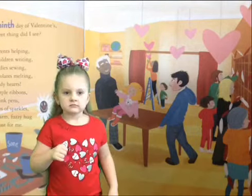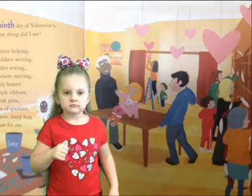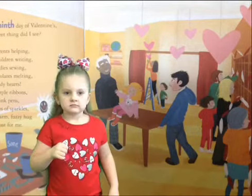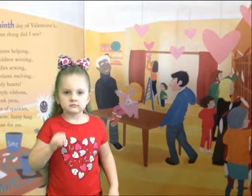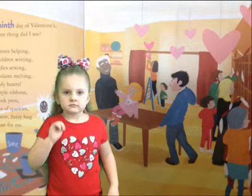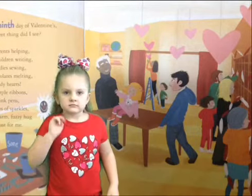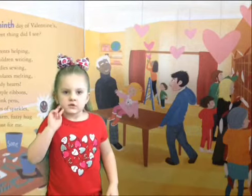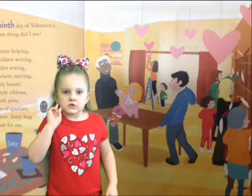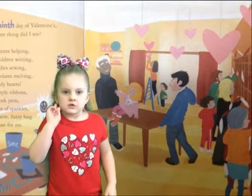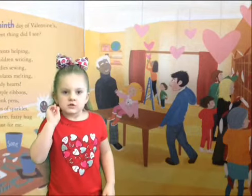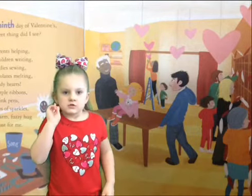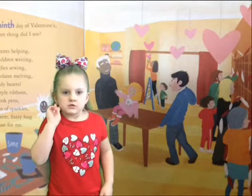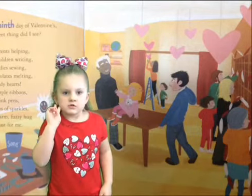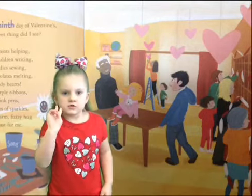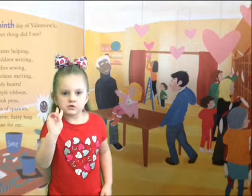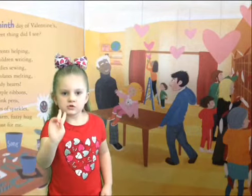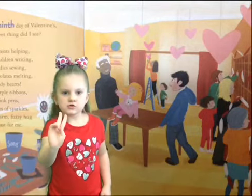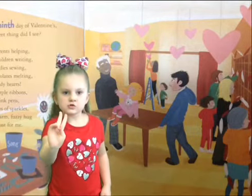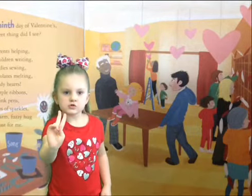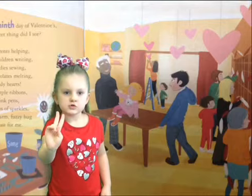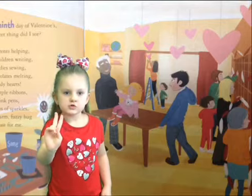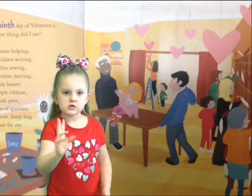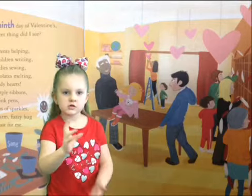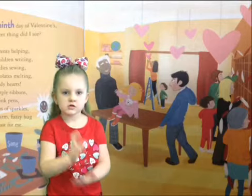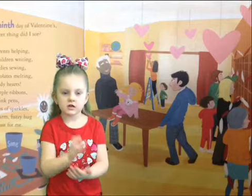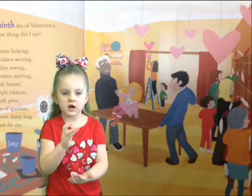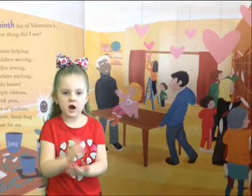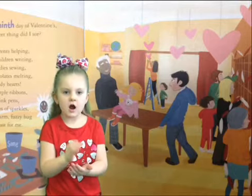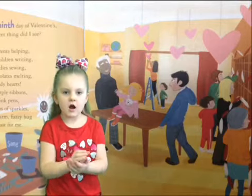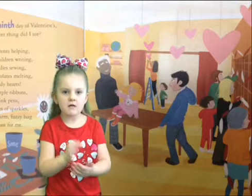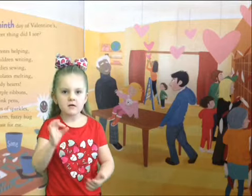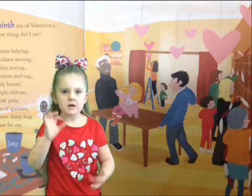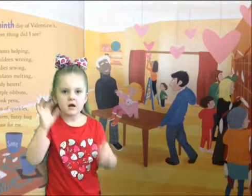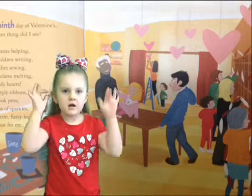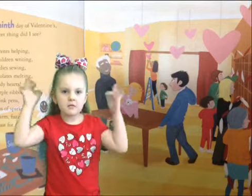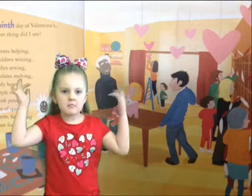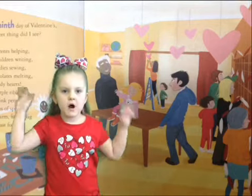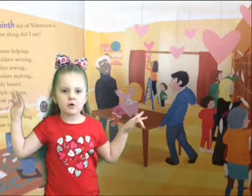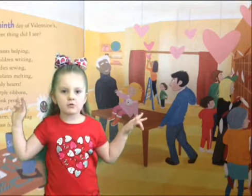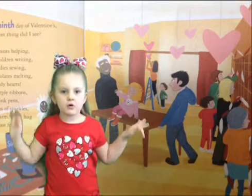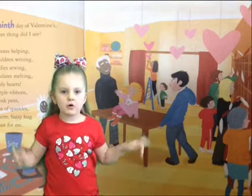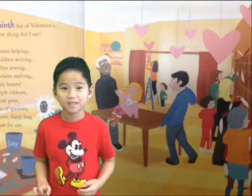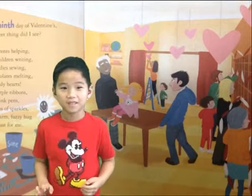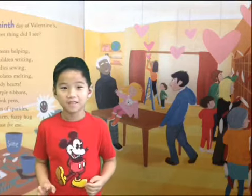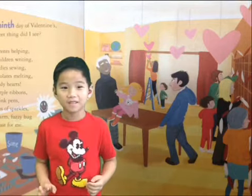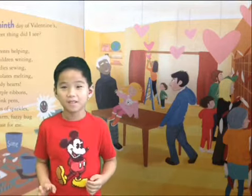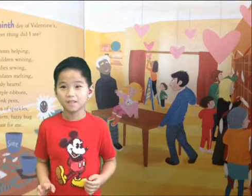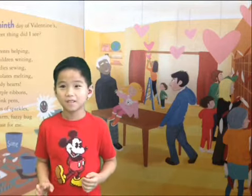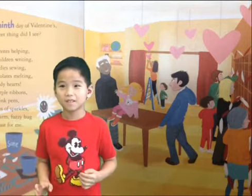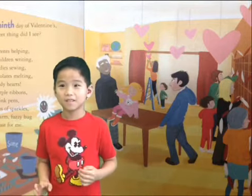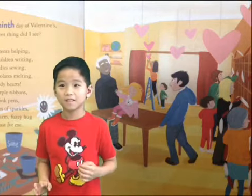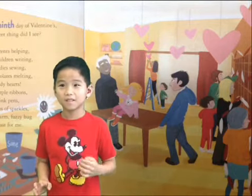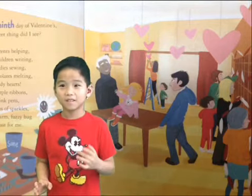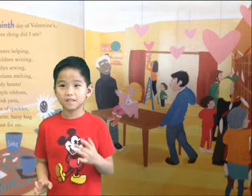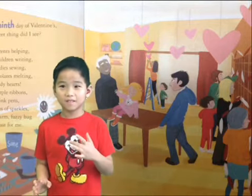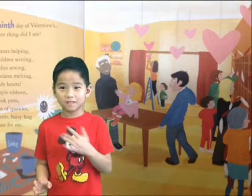two cup of buckle, and a